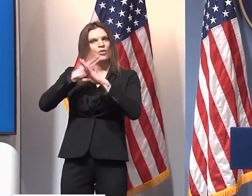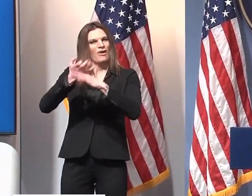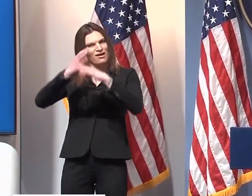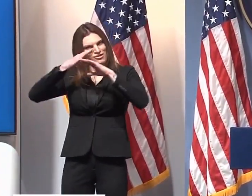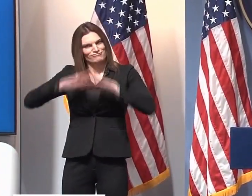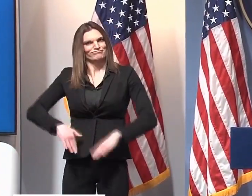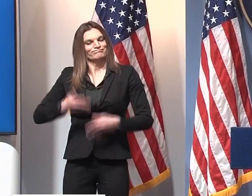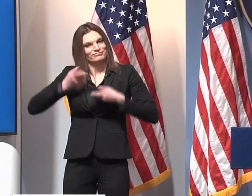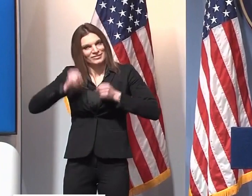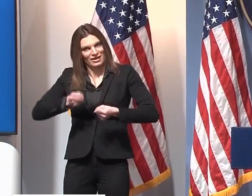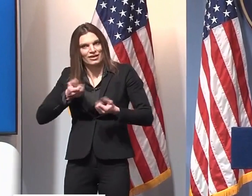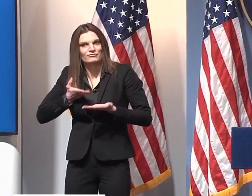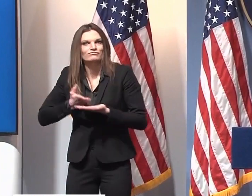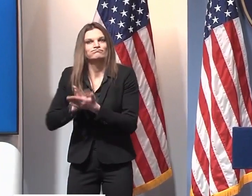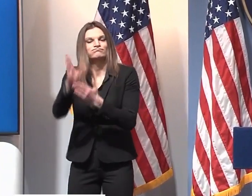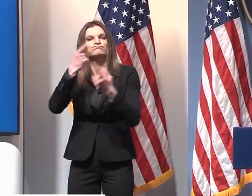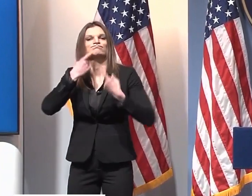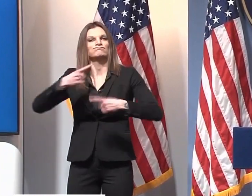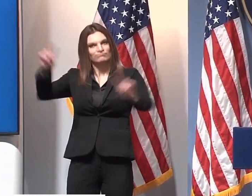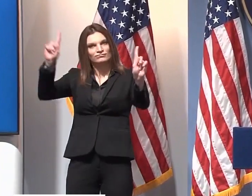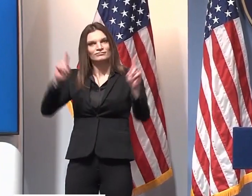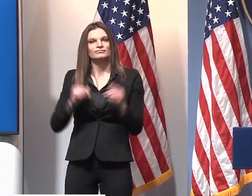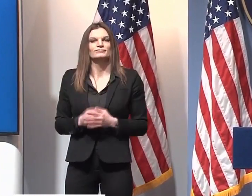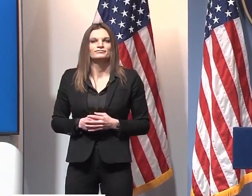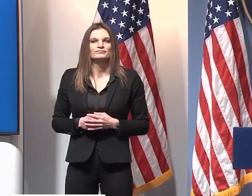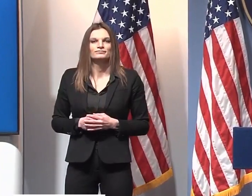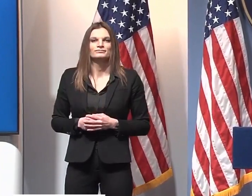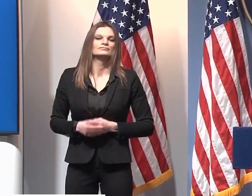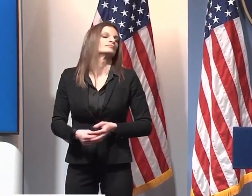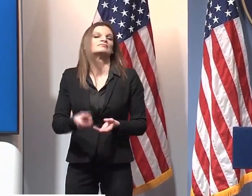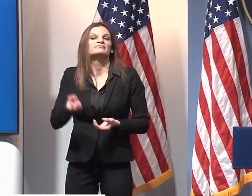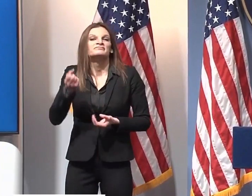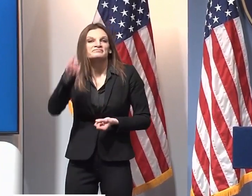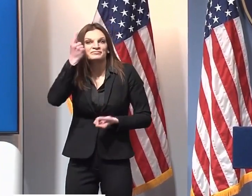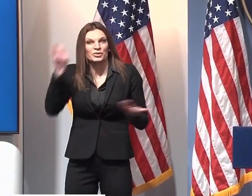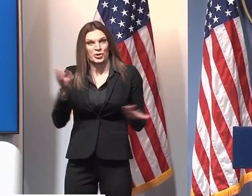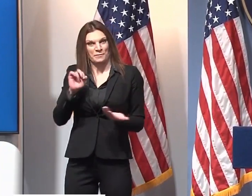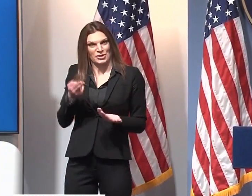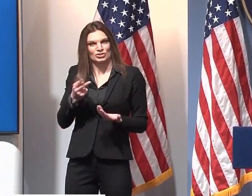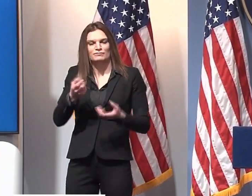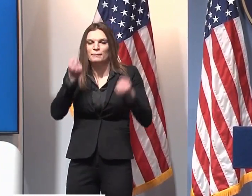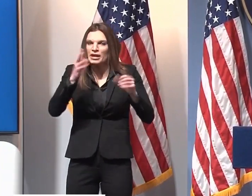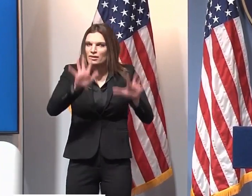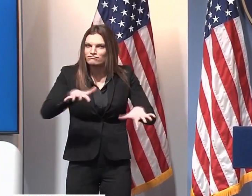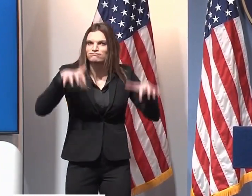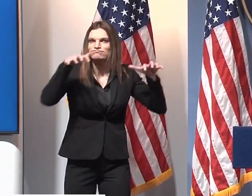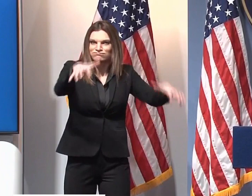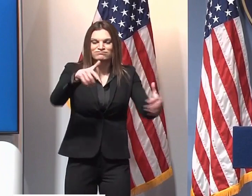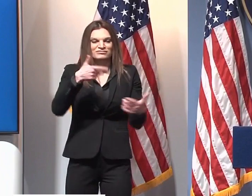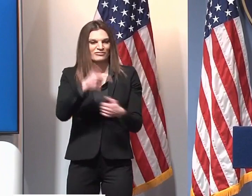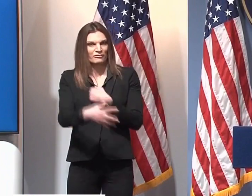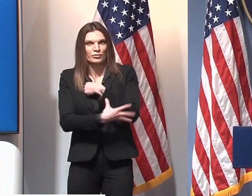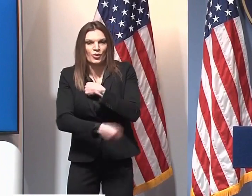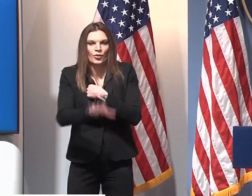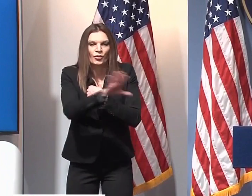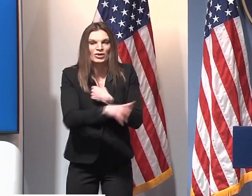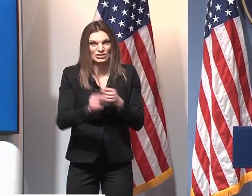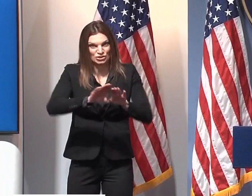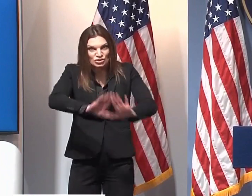them. Today, hundreds of thousands of Michiganders live in poverty, and one out of five